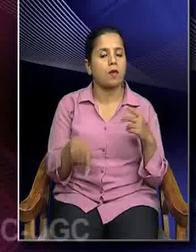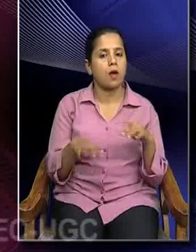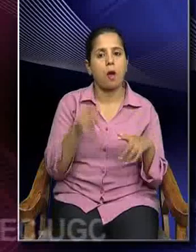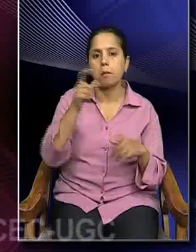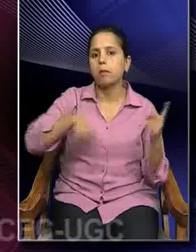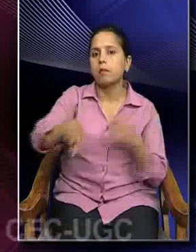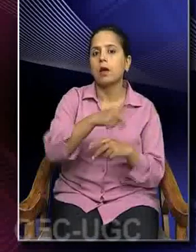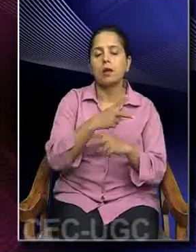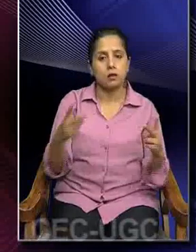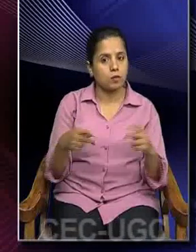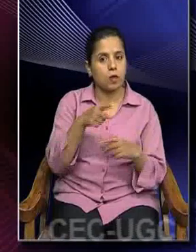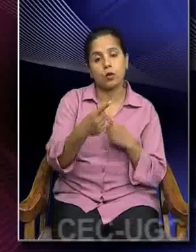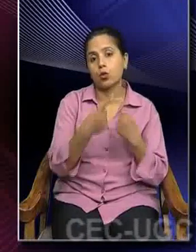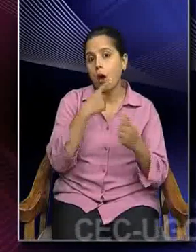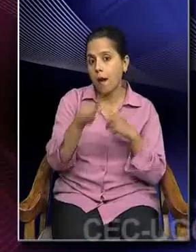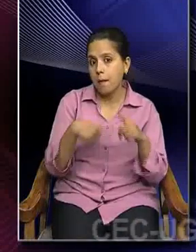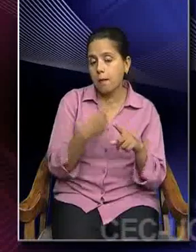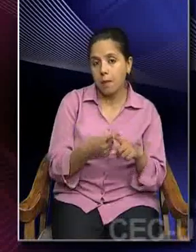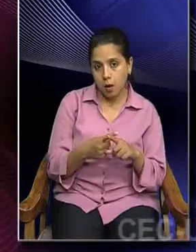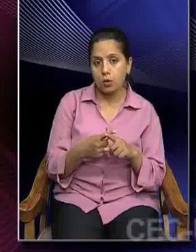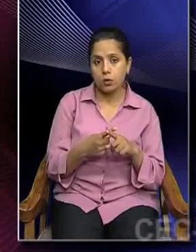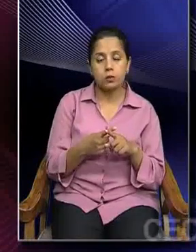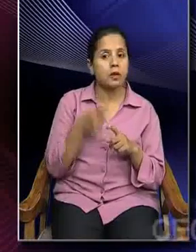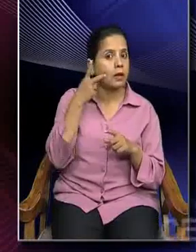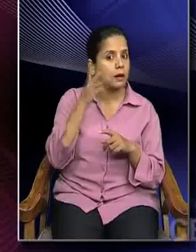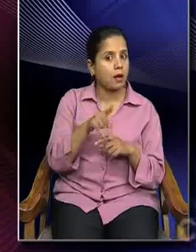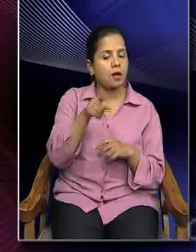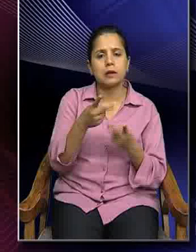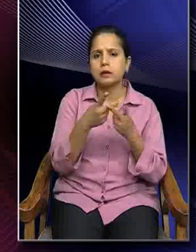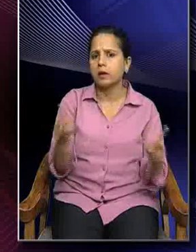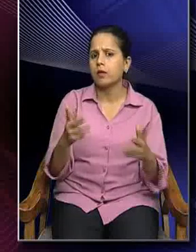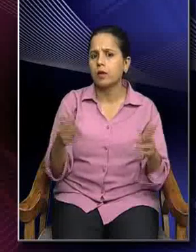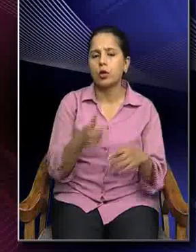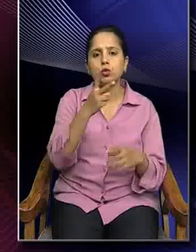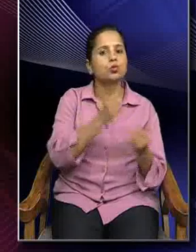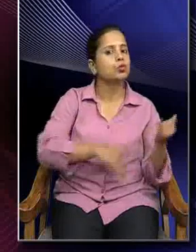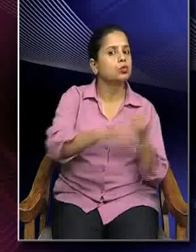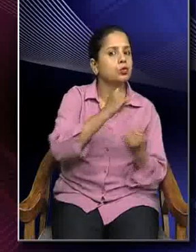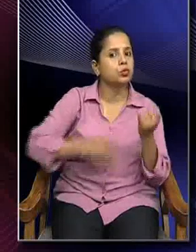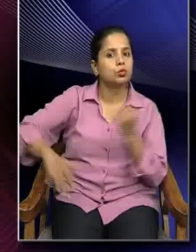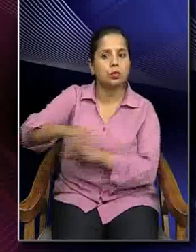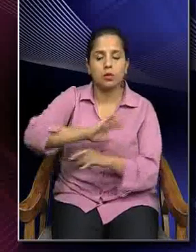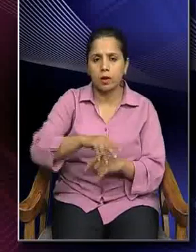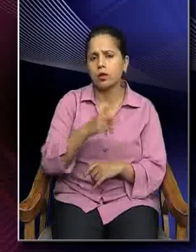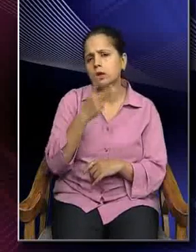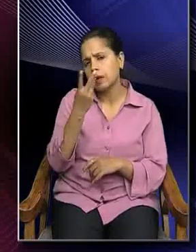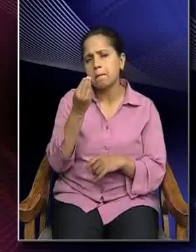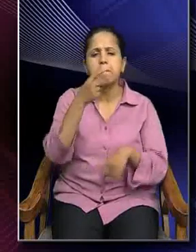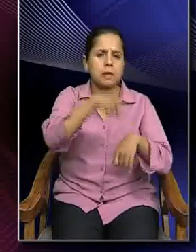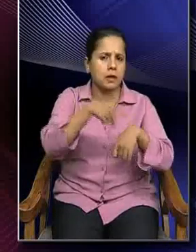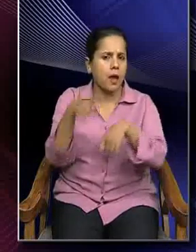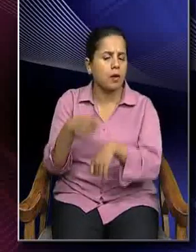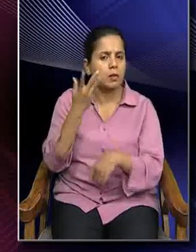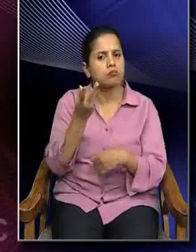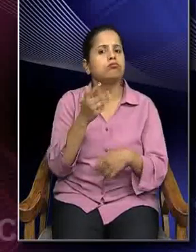civilization. So, when we talk about the difference between two society at two point of time or